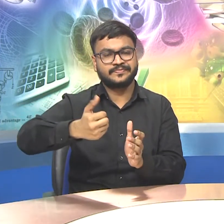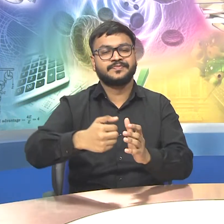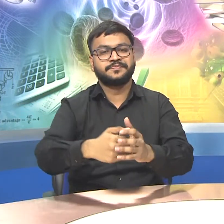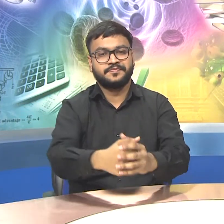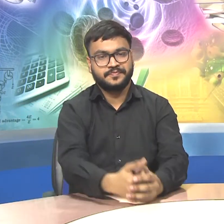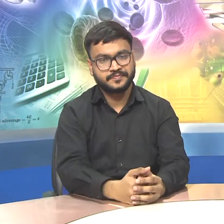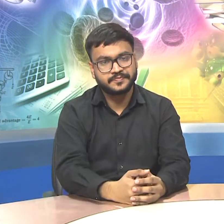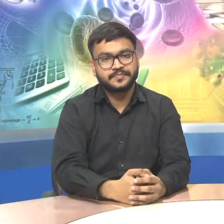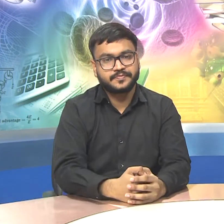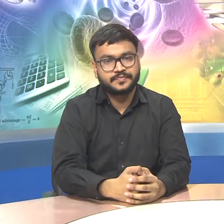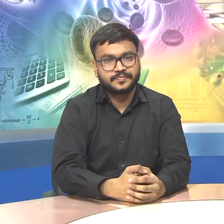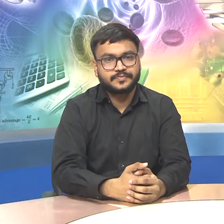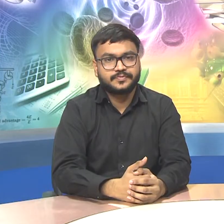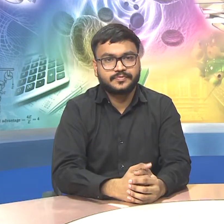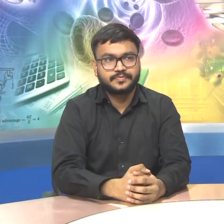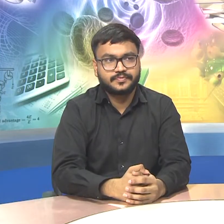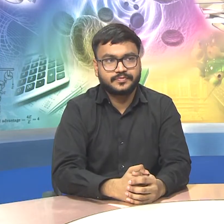book, we get the sign of minister.